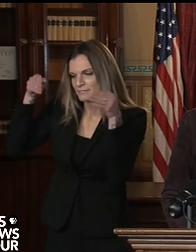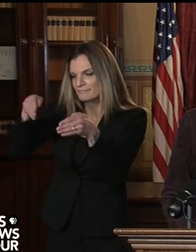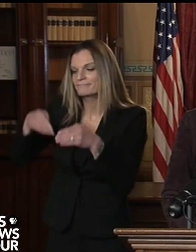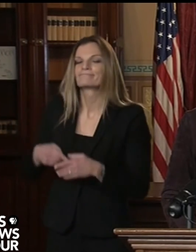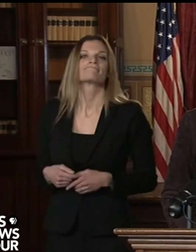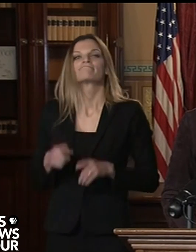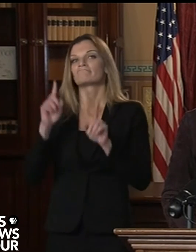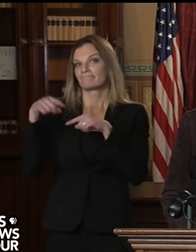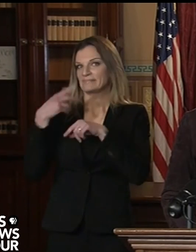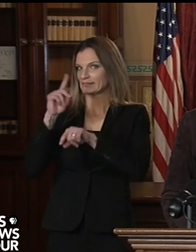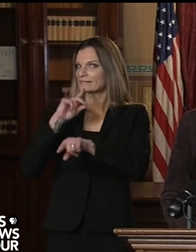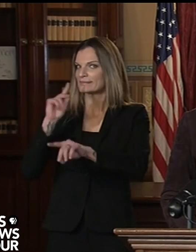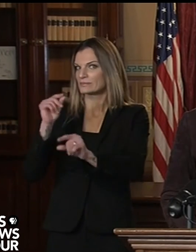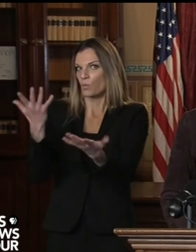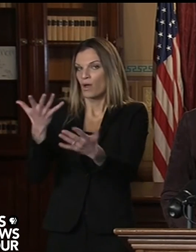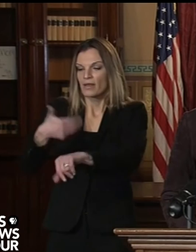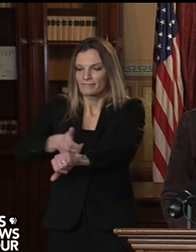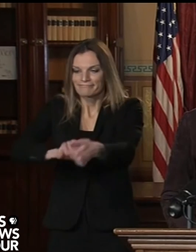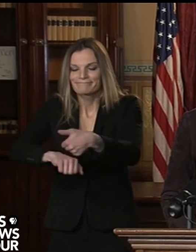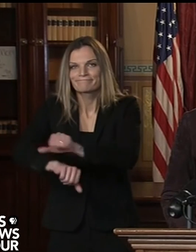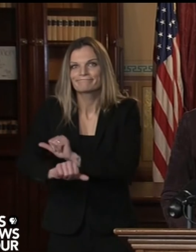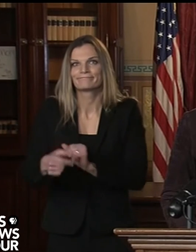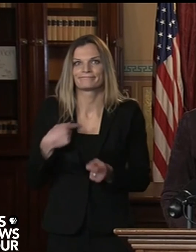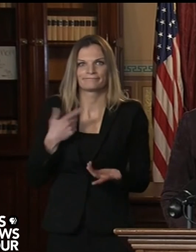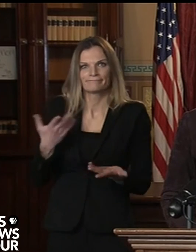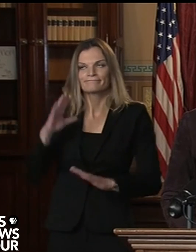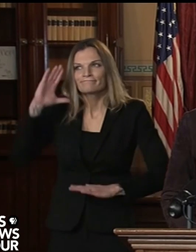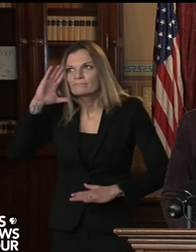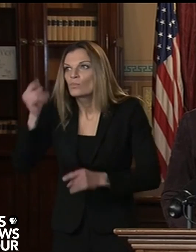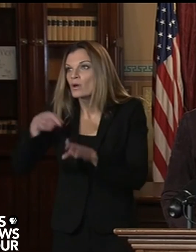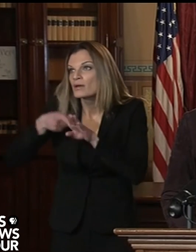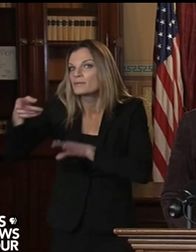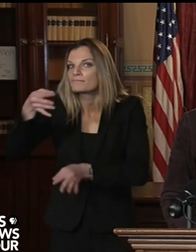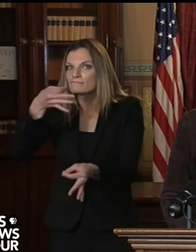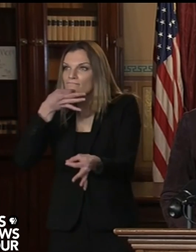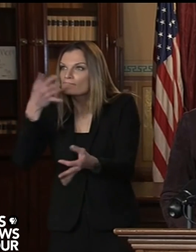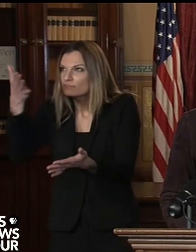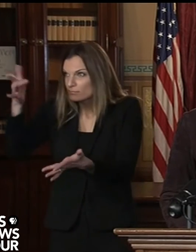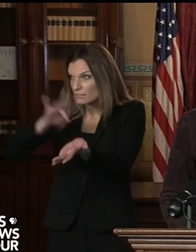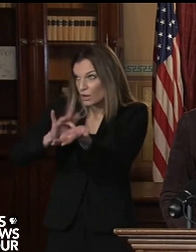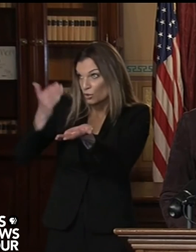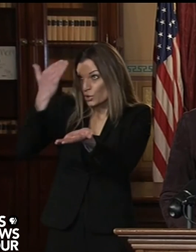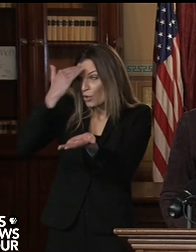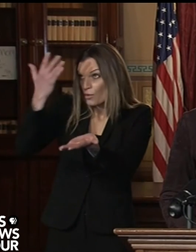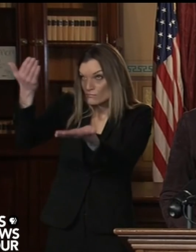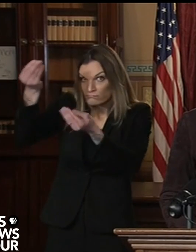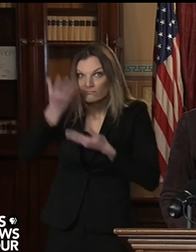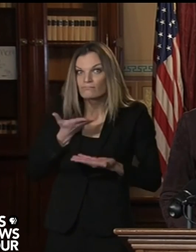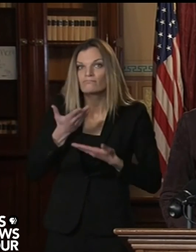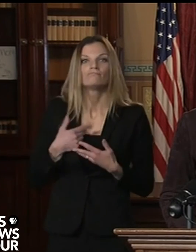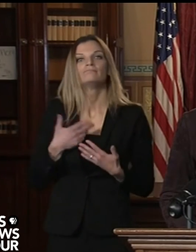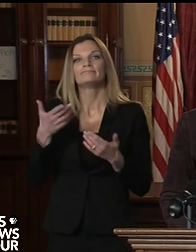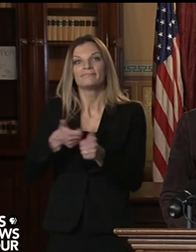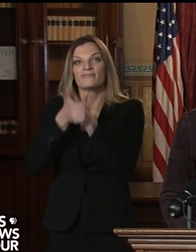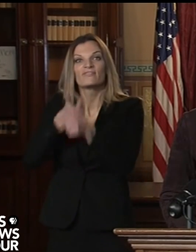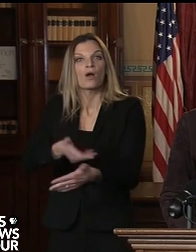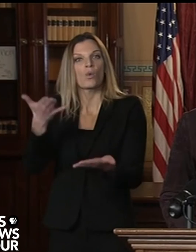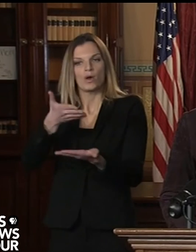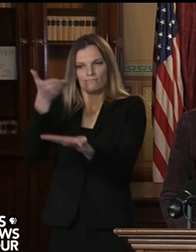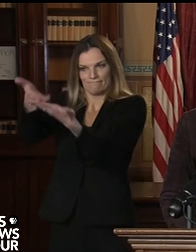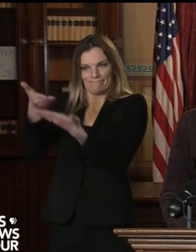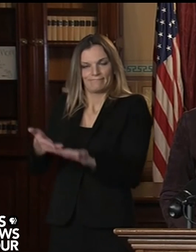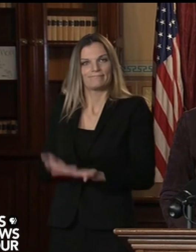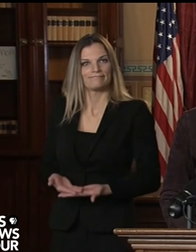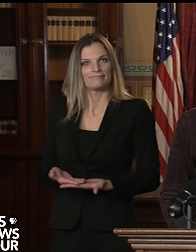work. We listened to the medical experts. We took a fact-based approach to eradicating this